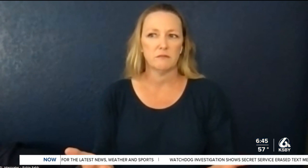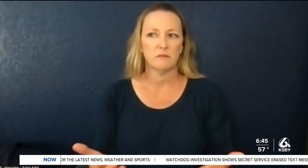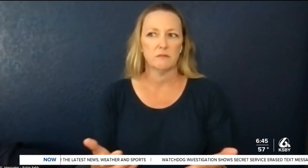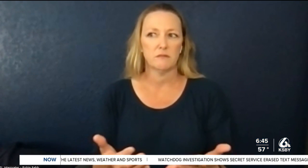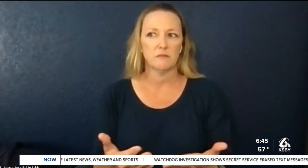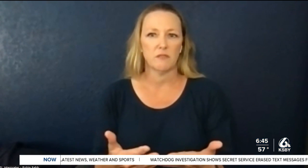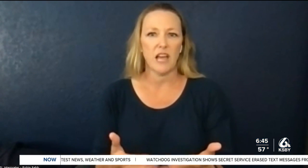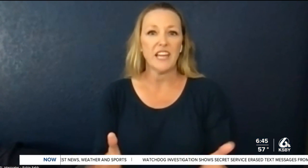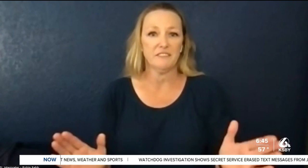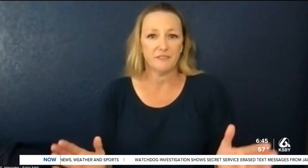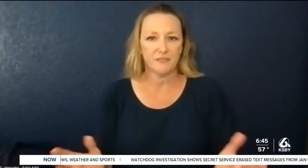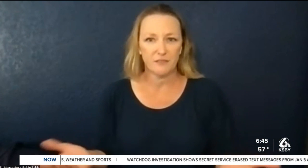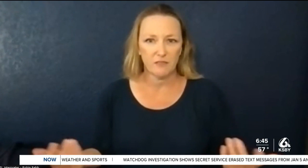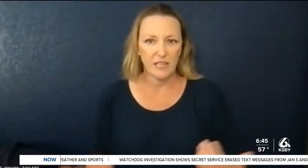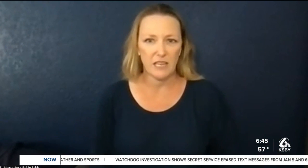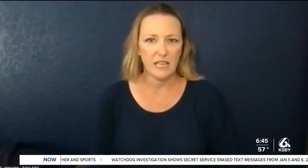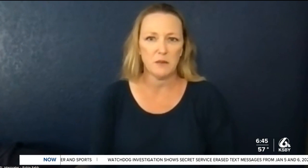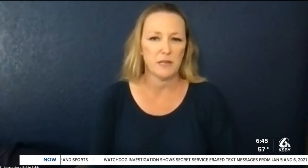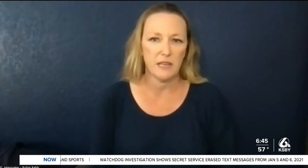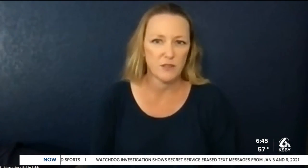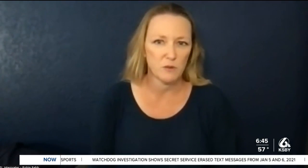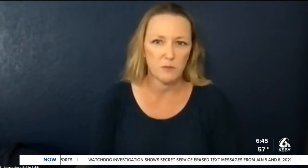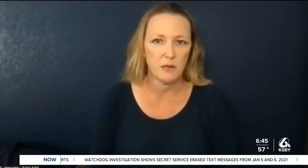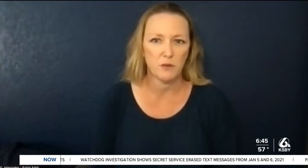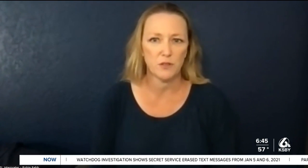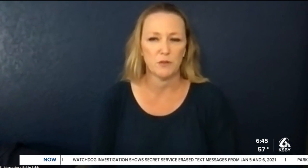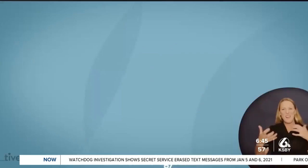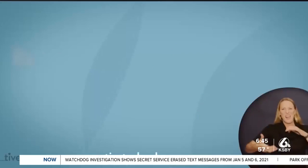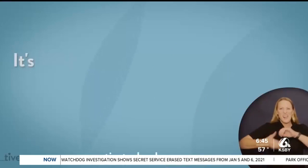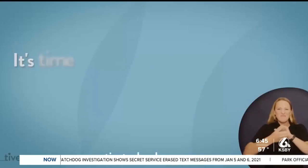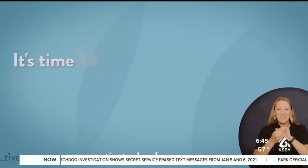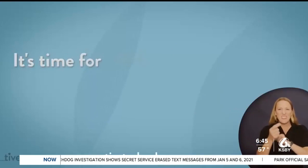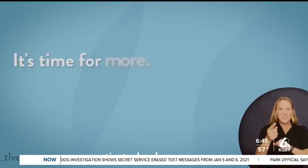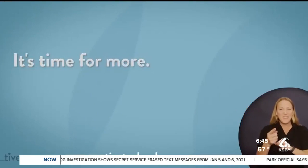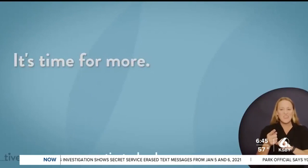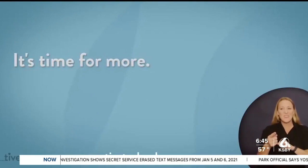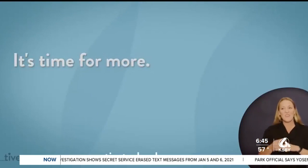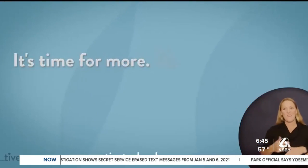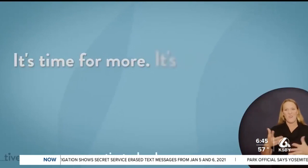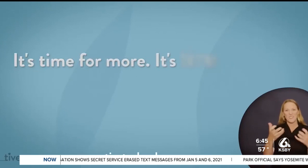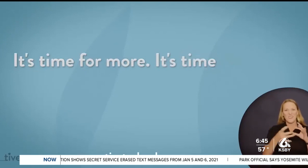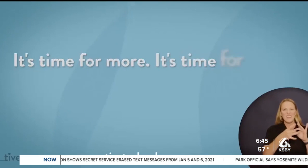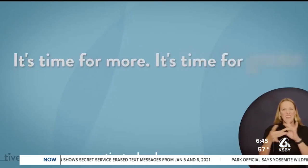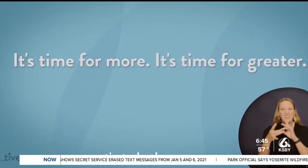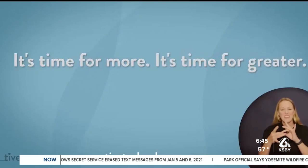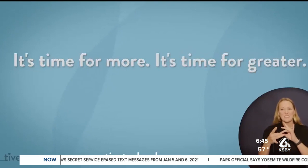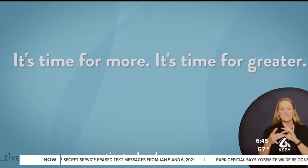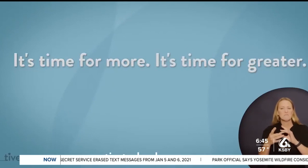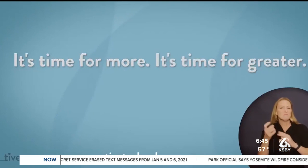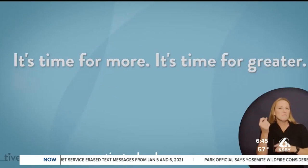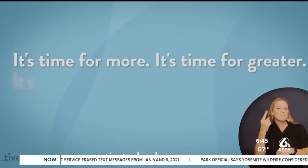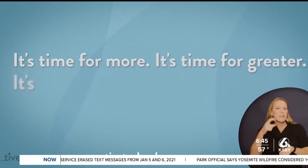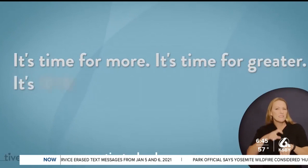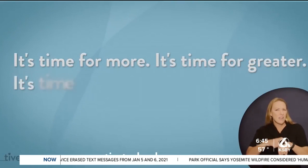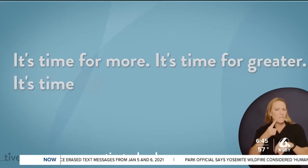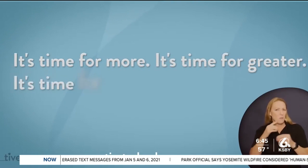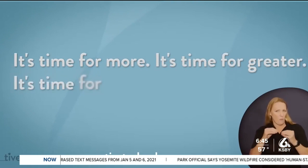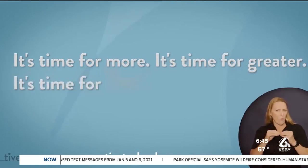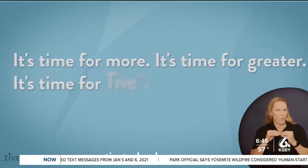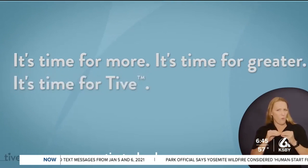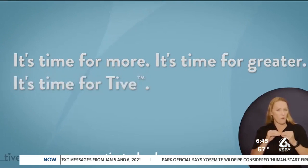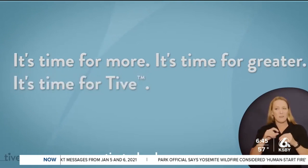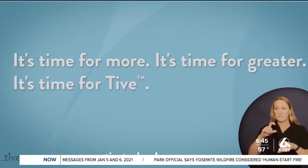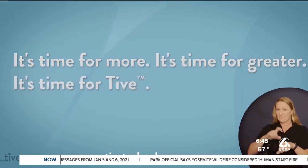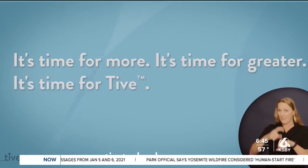life like anybody else would be able to. It is that problem that a group of solving residents set out to solve. We